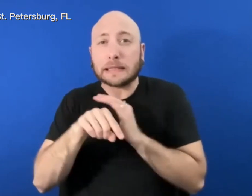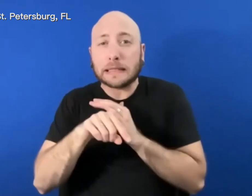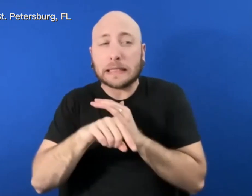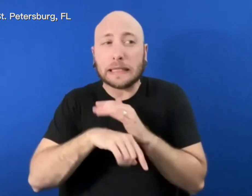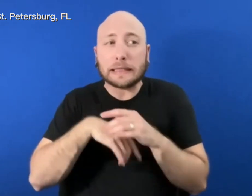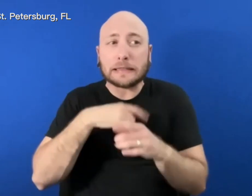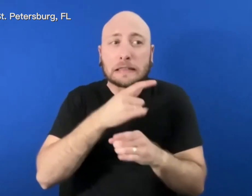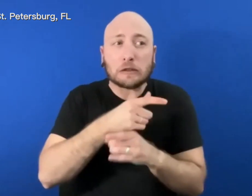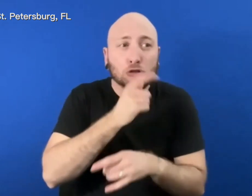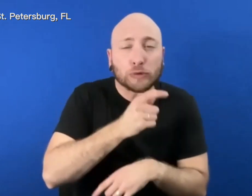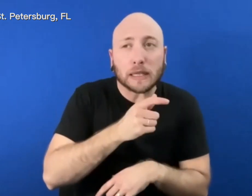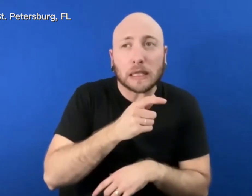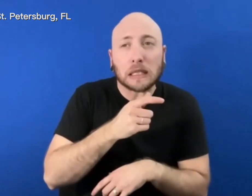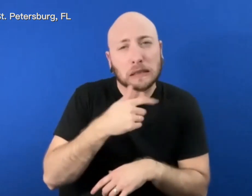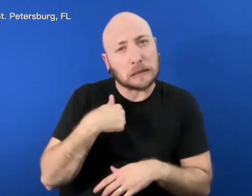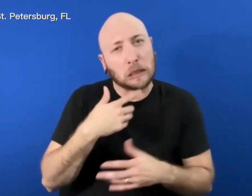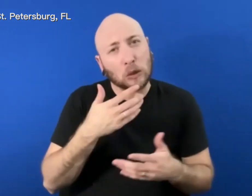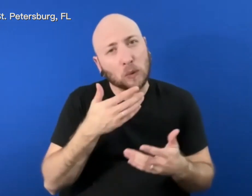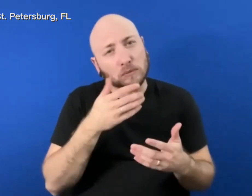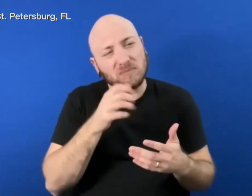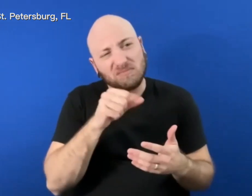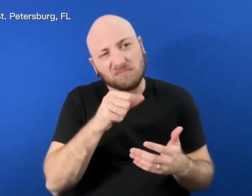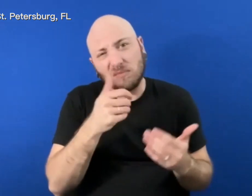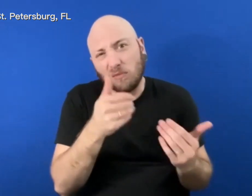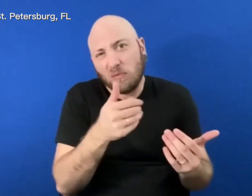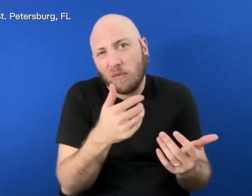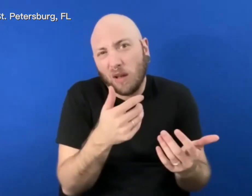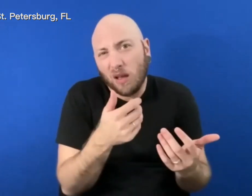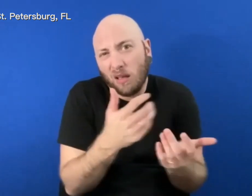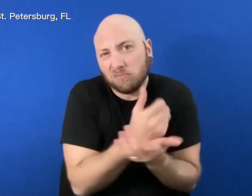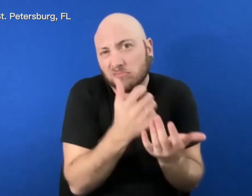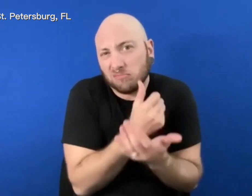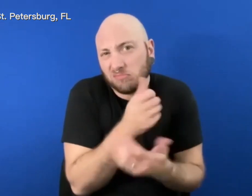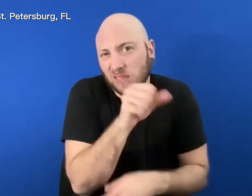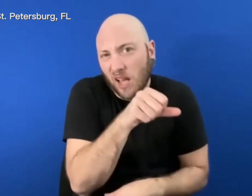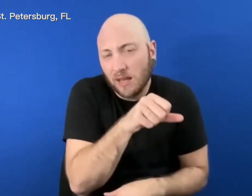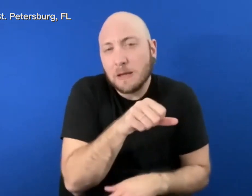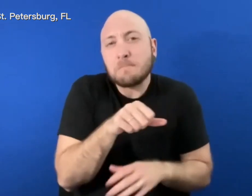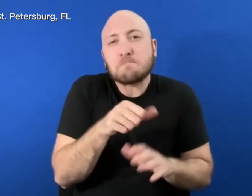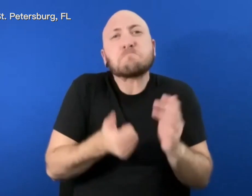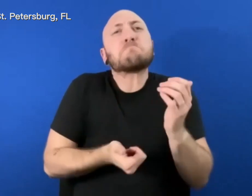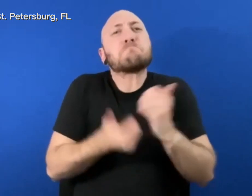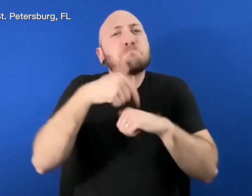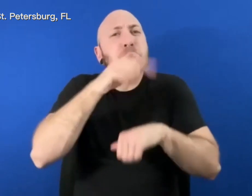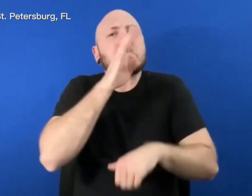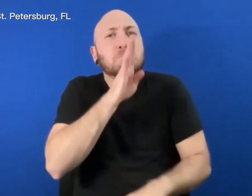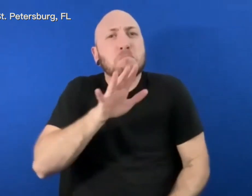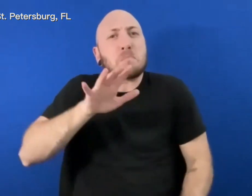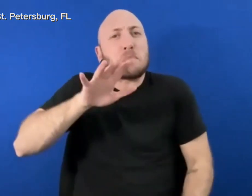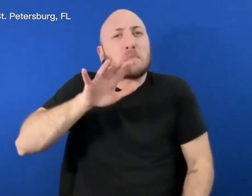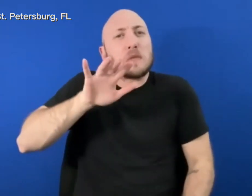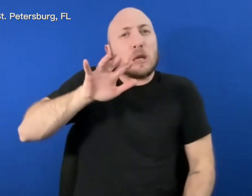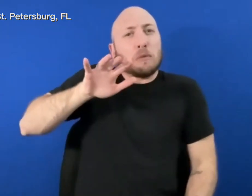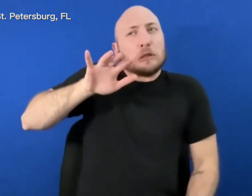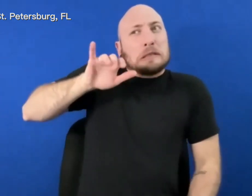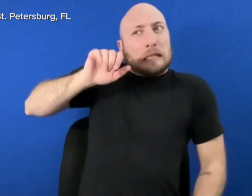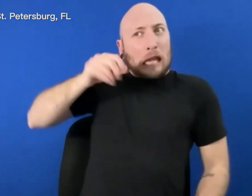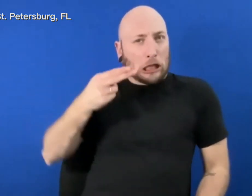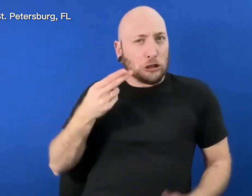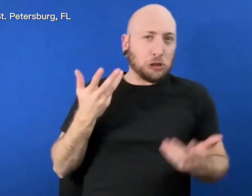this, I would. Like whatever I could get away with, I tried to get away with it. But I was like relatively, you know, like clean